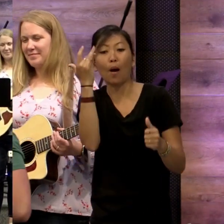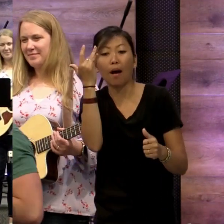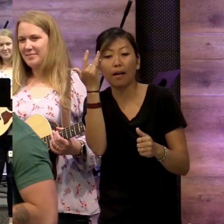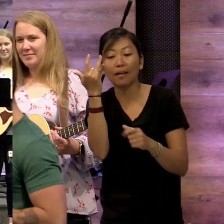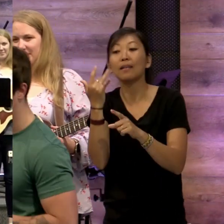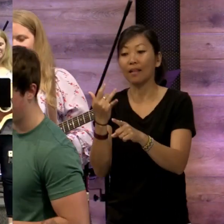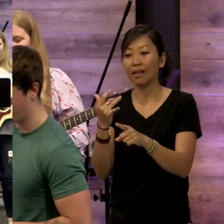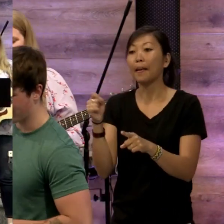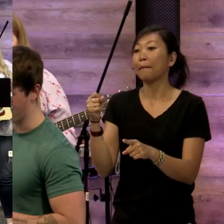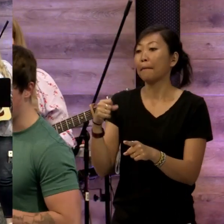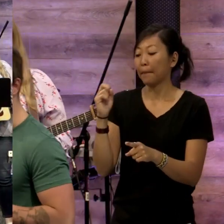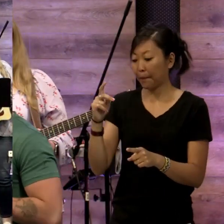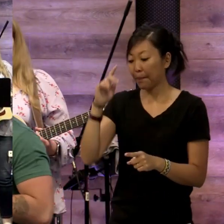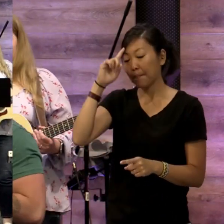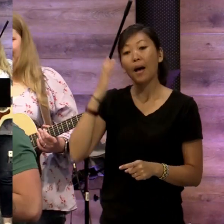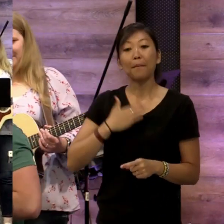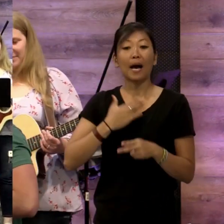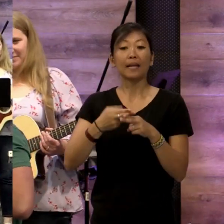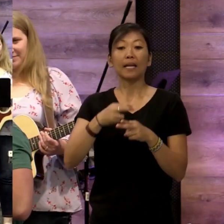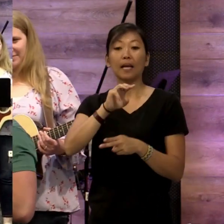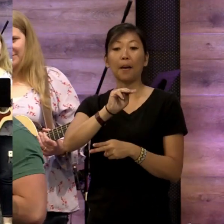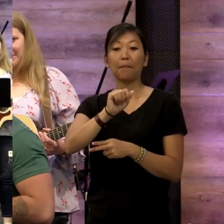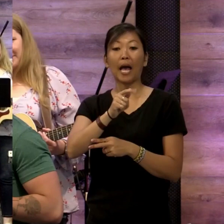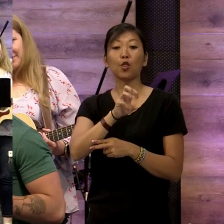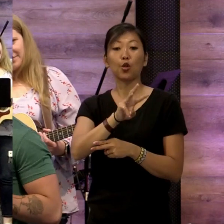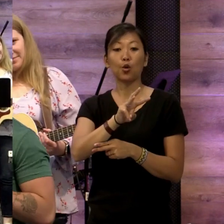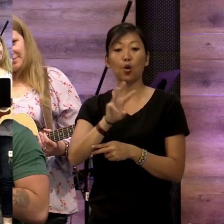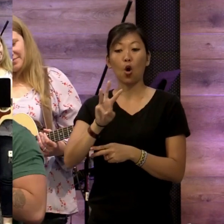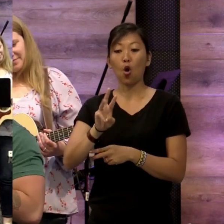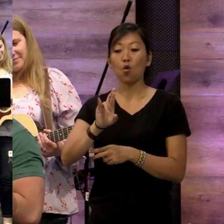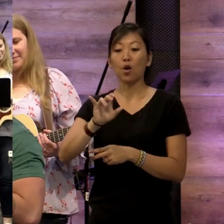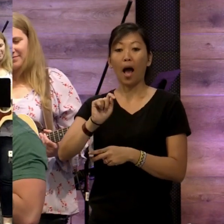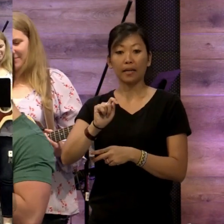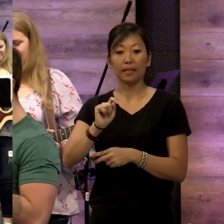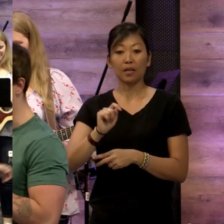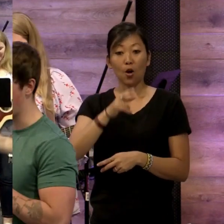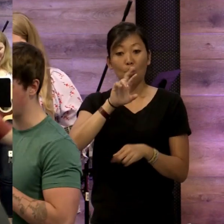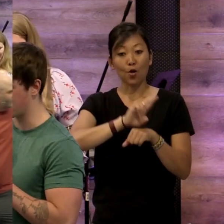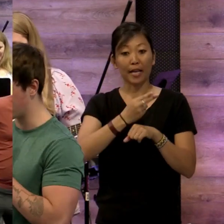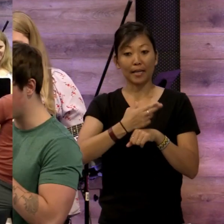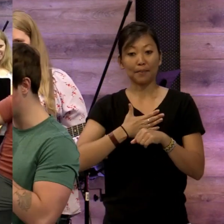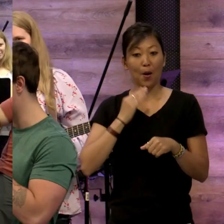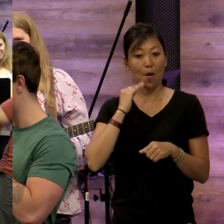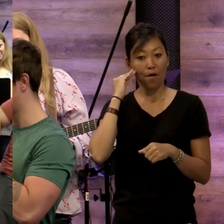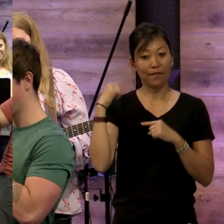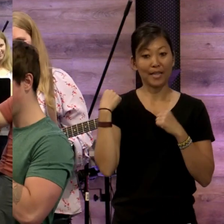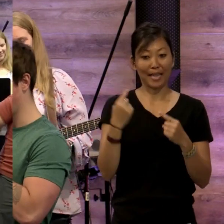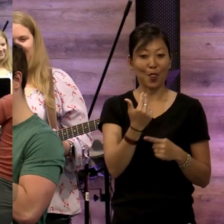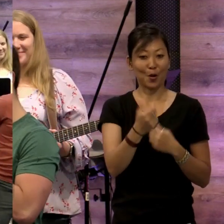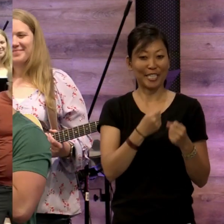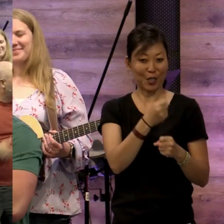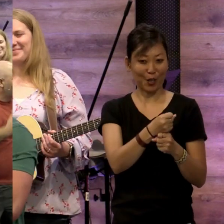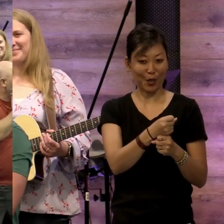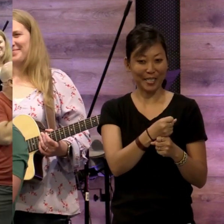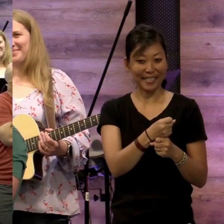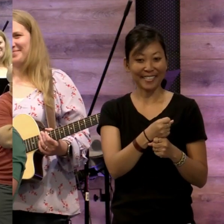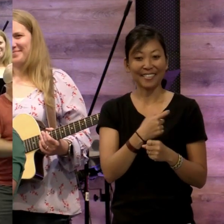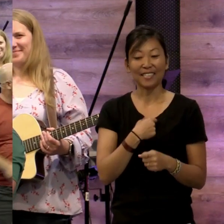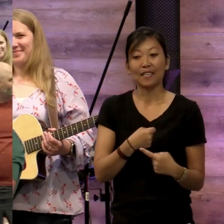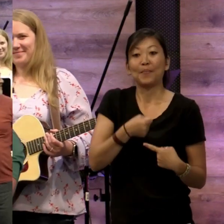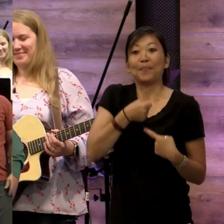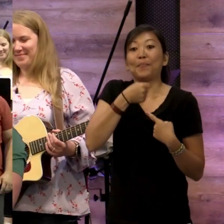today? Yes. Awesome. All right. My name is Matthew Wright, and I've been blessed to call Rock Hill my home for the past 13 years.